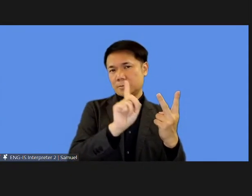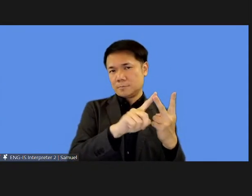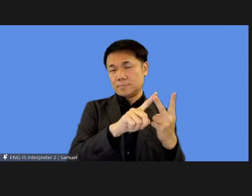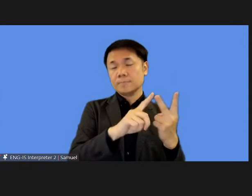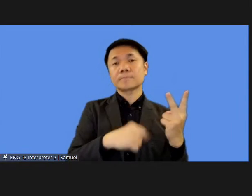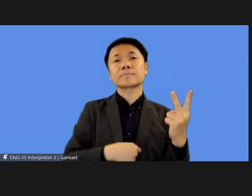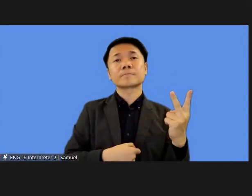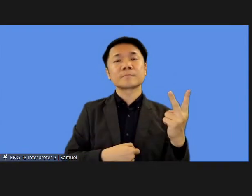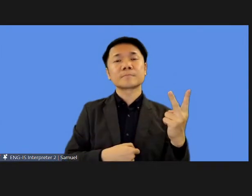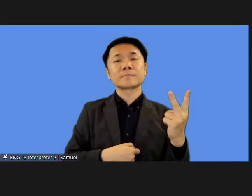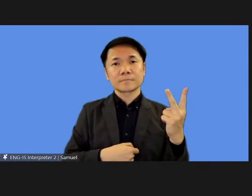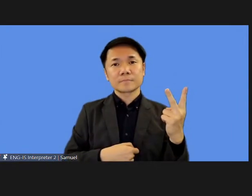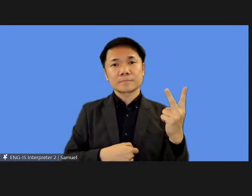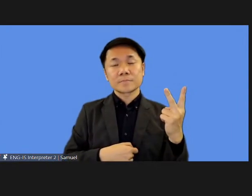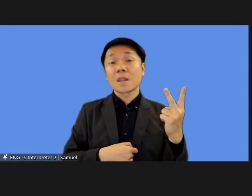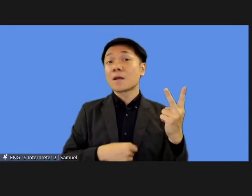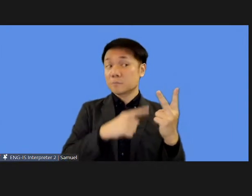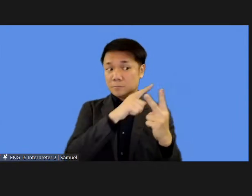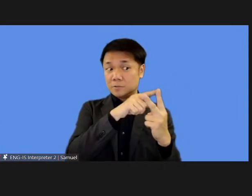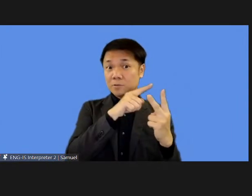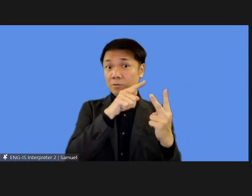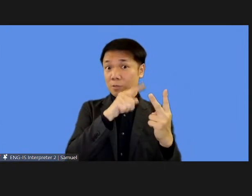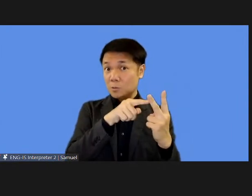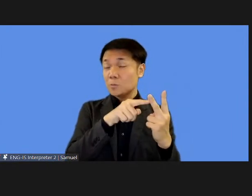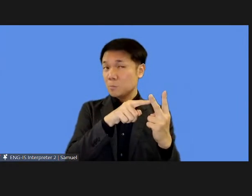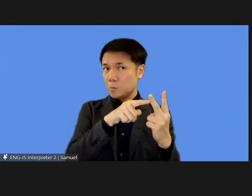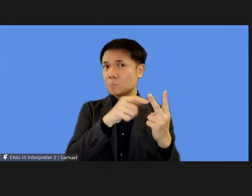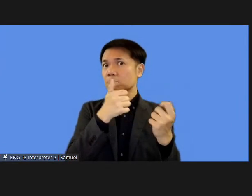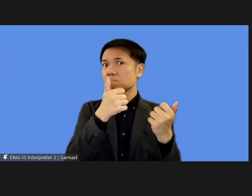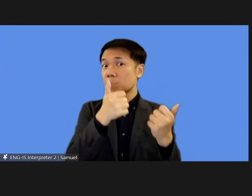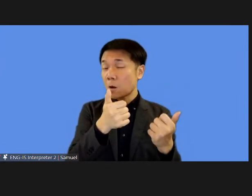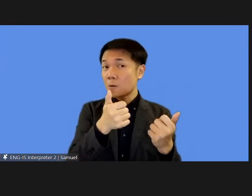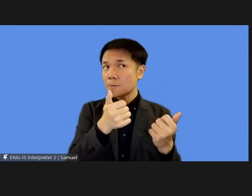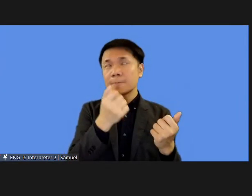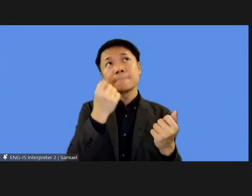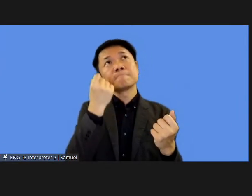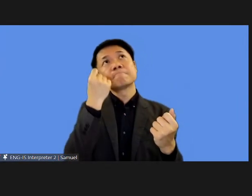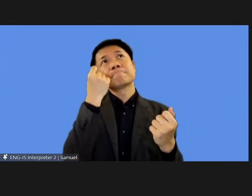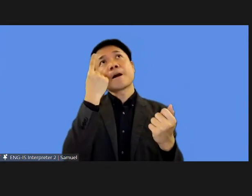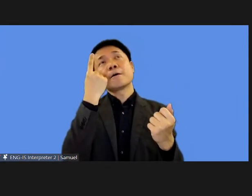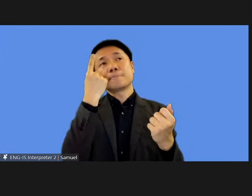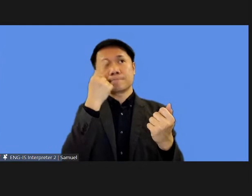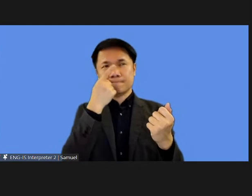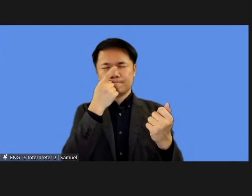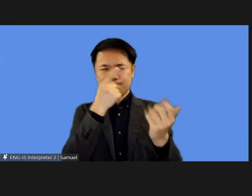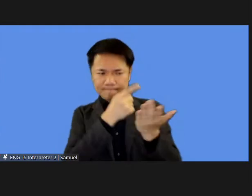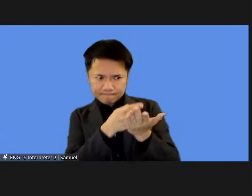the process towards the results that we are seeking. I thank you.